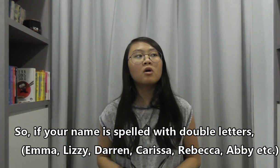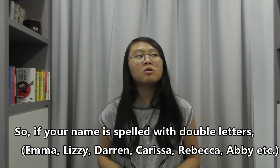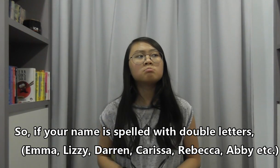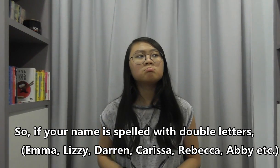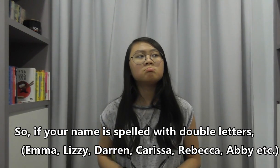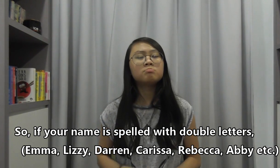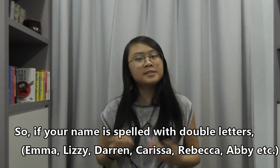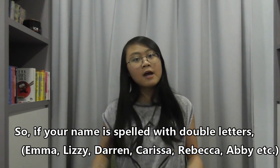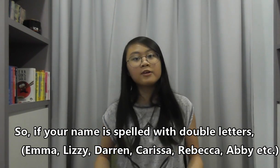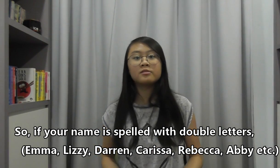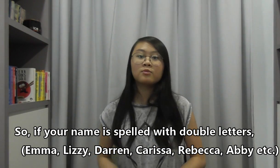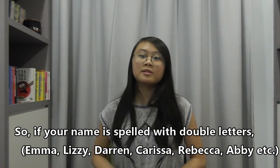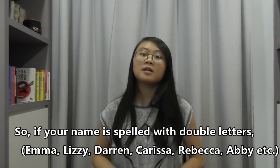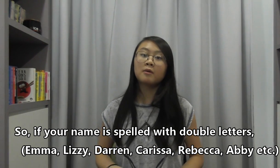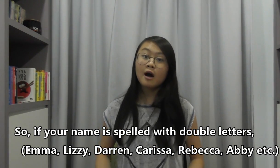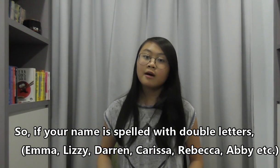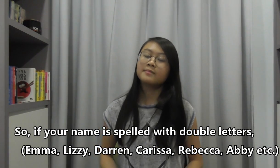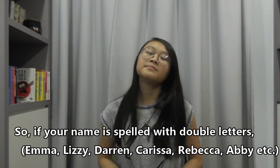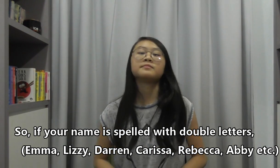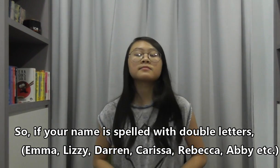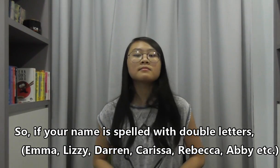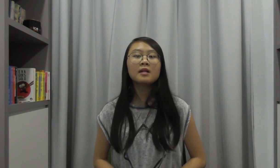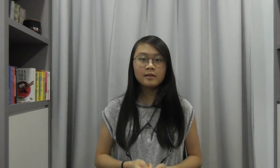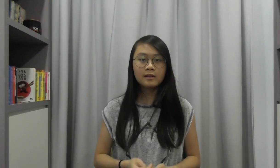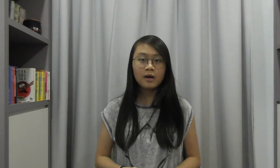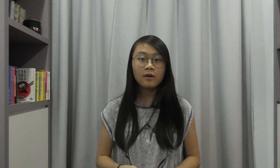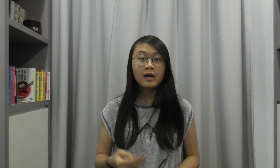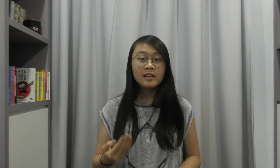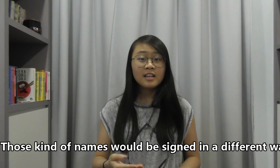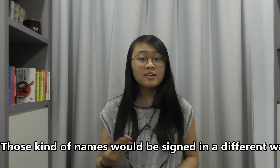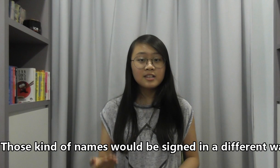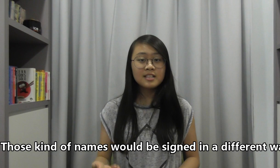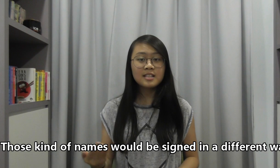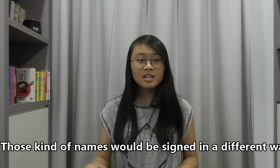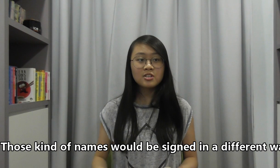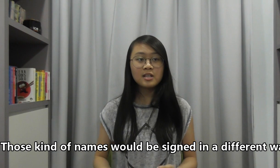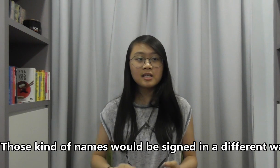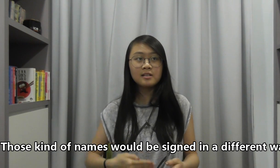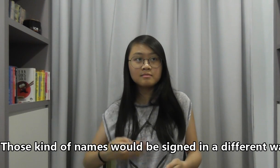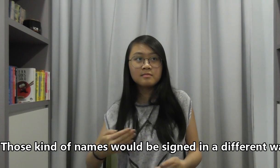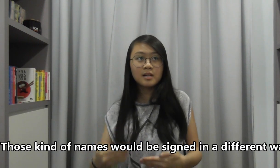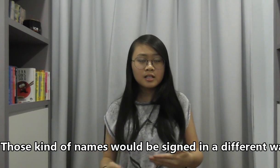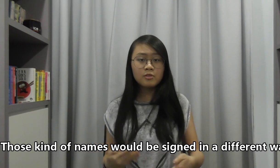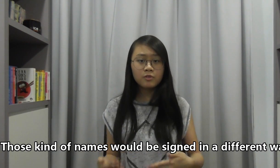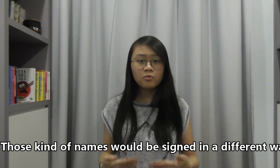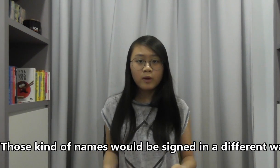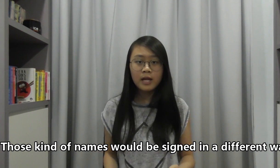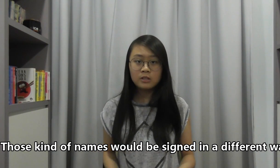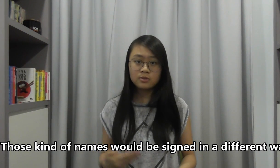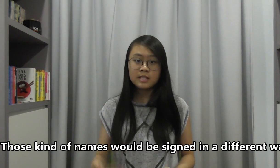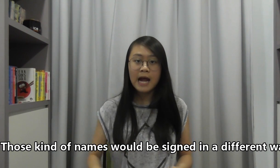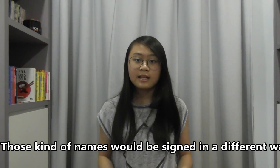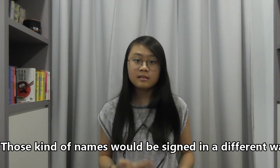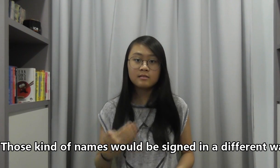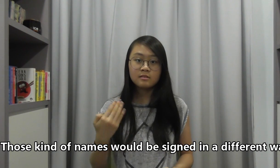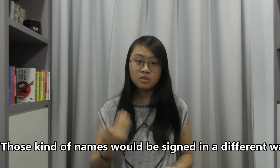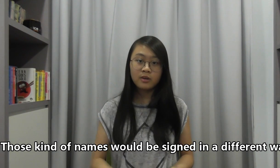or Darren with a double R. Now, there is actually a different way to sign your